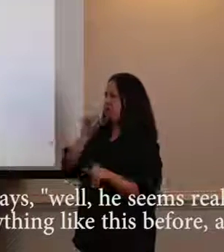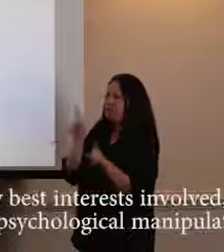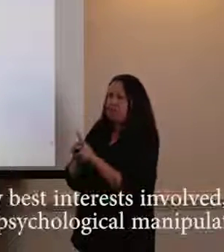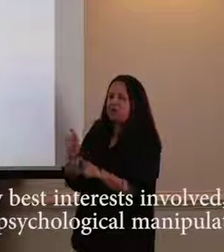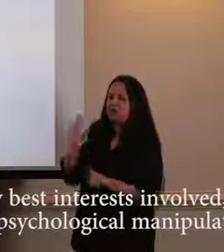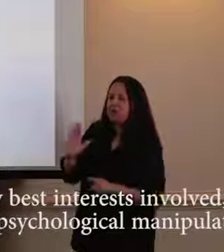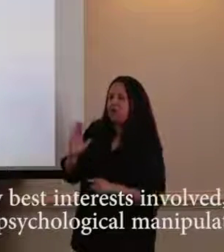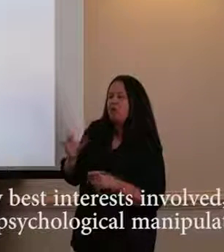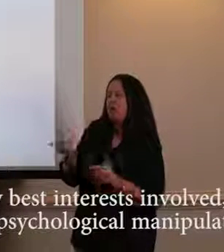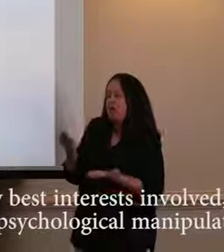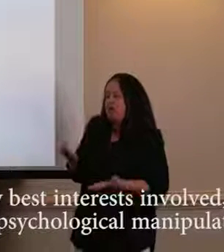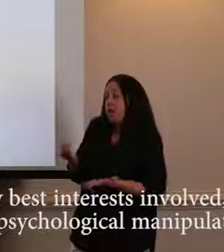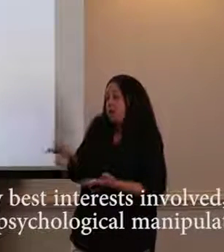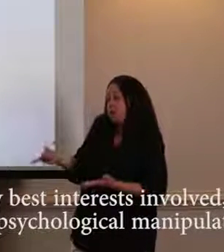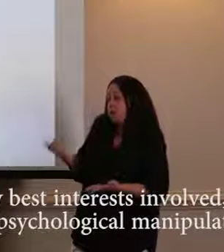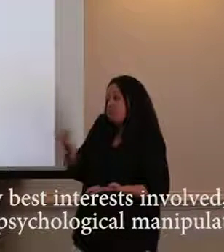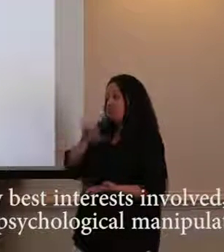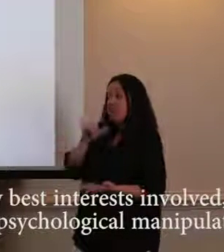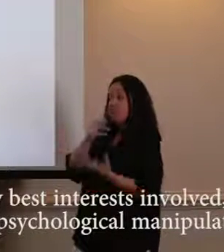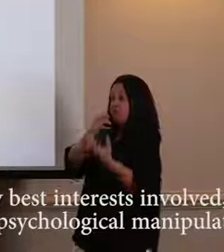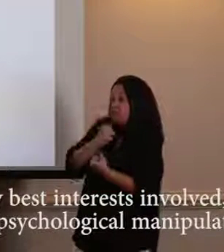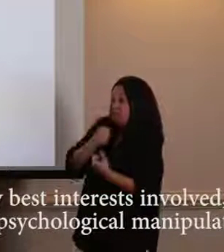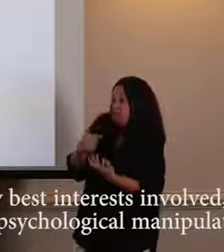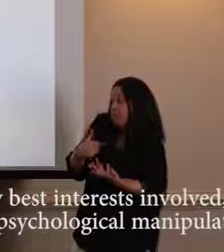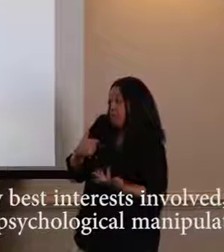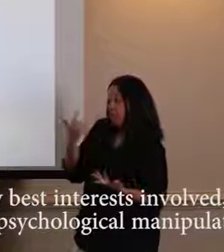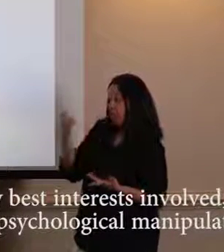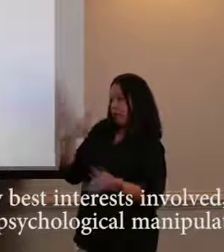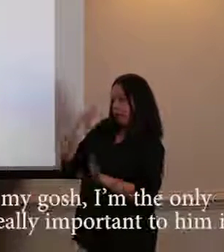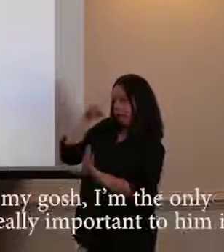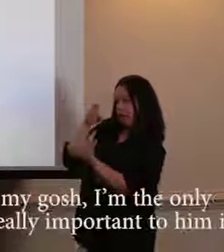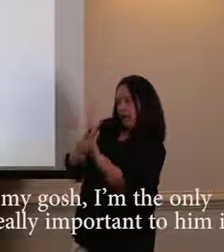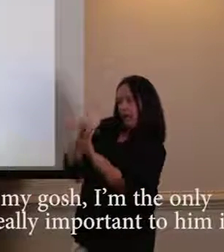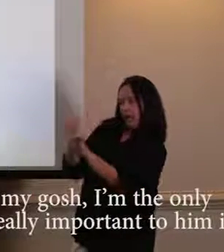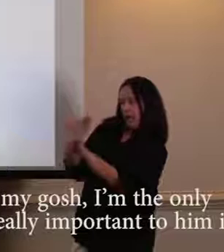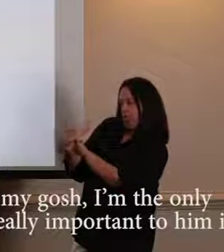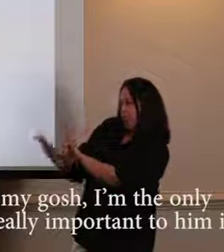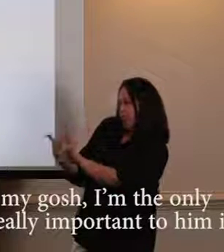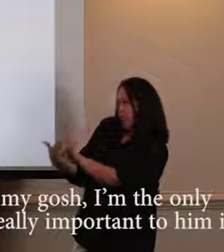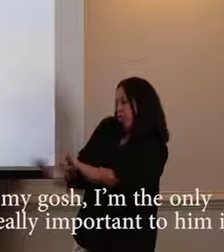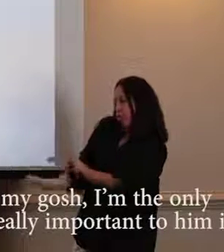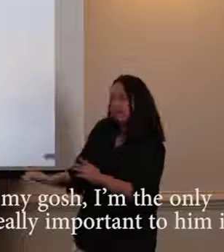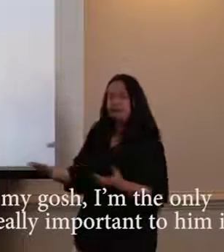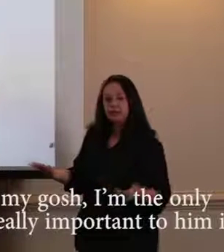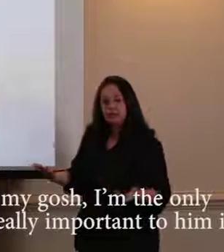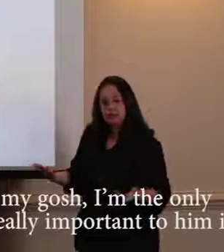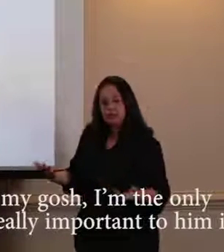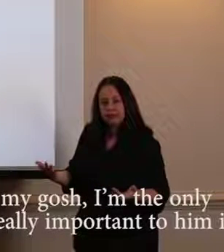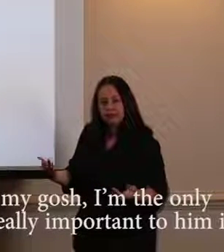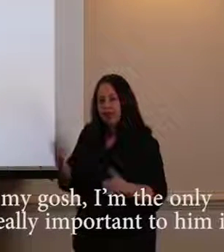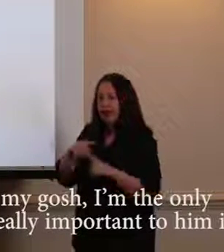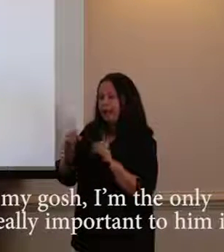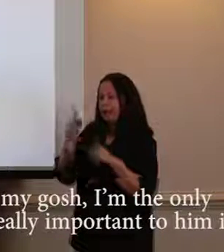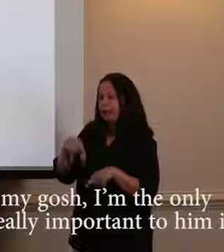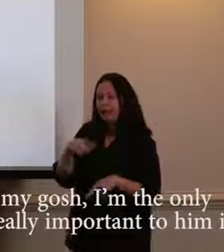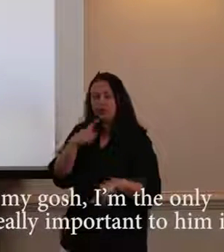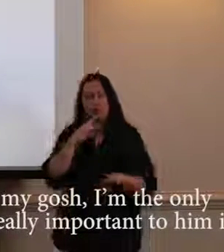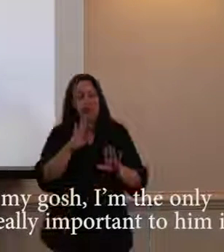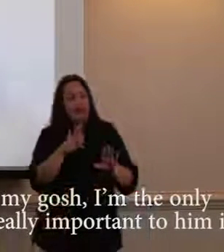And maybe he really does have my best interest involved, right? Because there's all that psychological manipulation happening. And he says, oh my gosh, I'm the only person